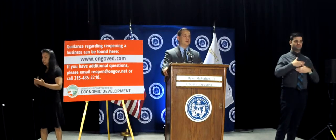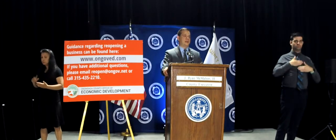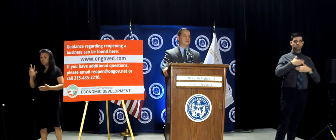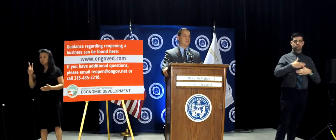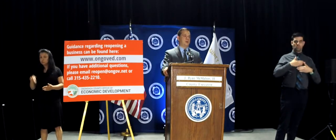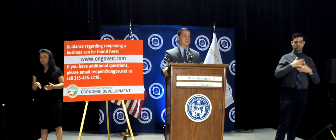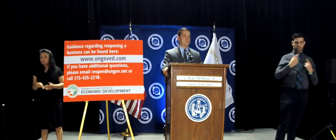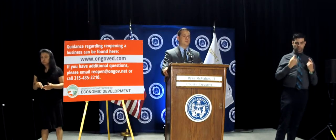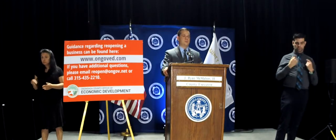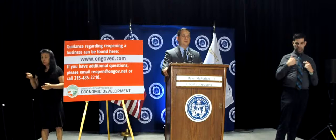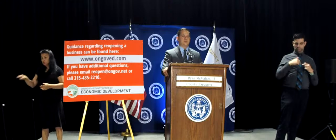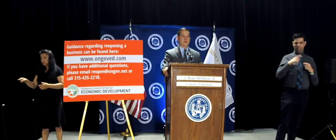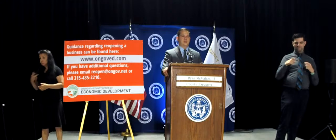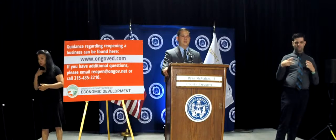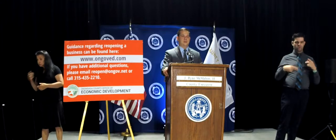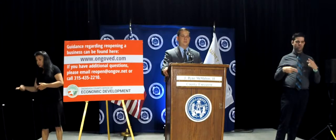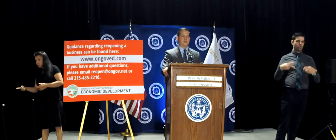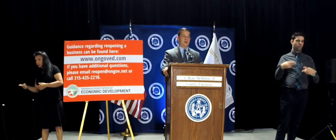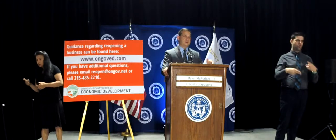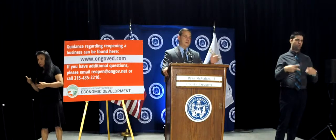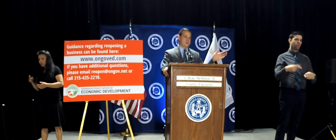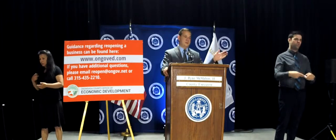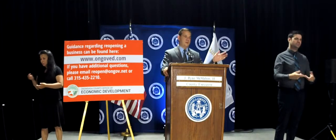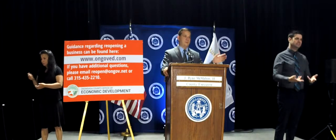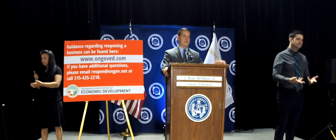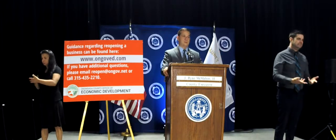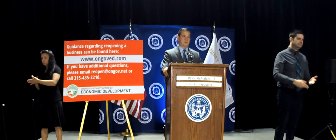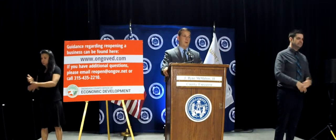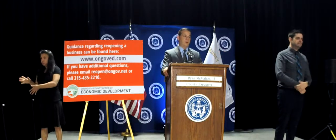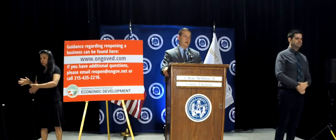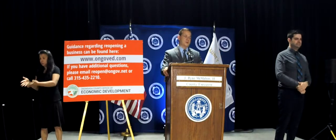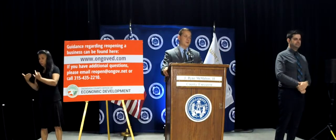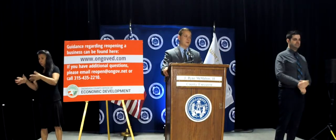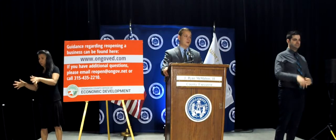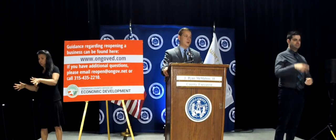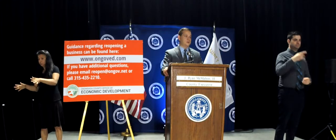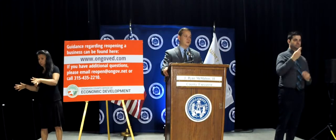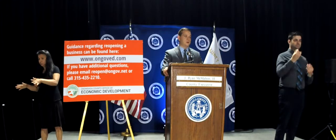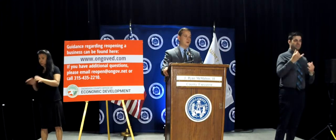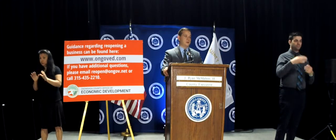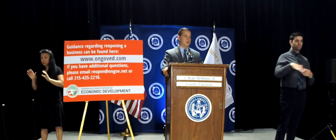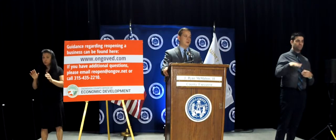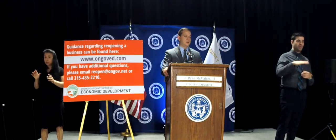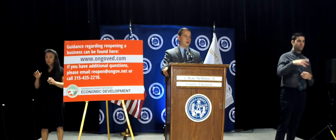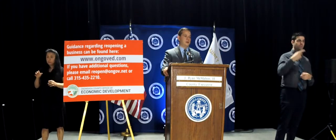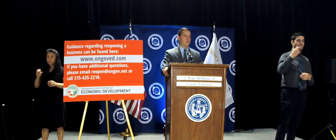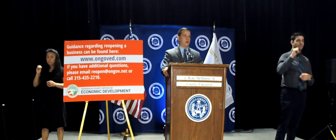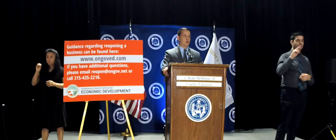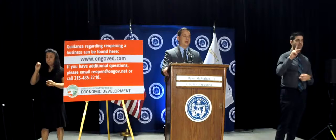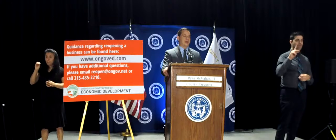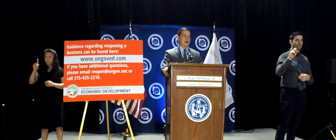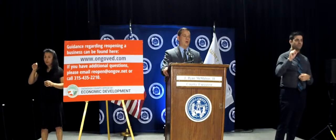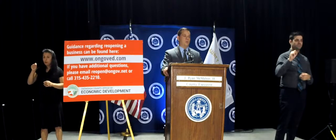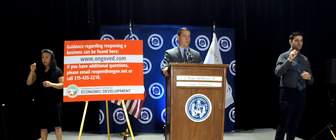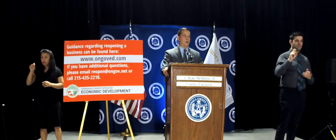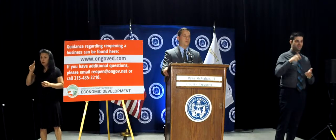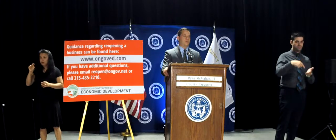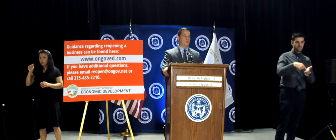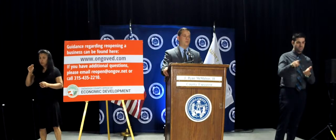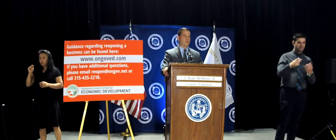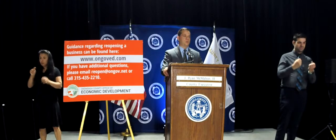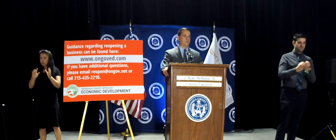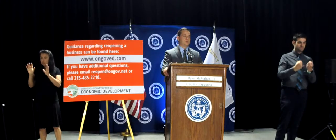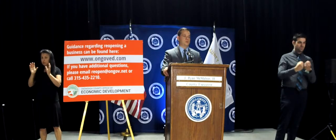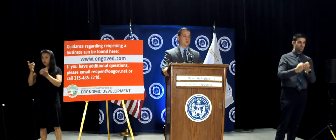things. Not so much playgrounds are different, but some of our parks certainly, if we don't get help or